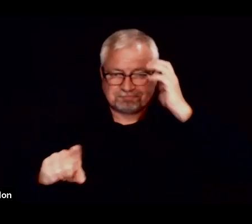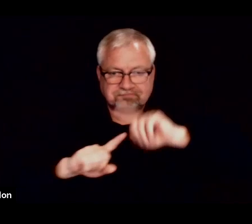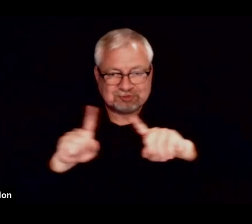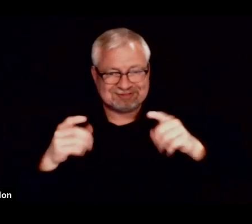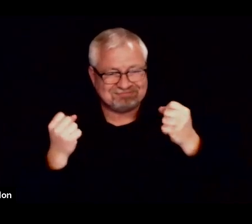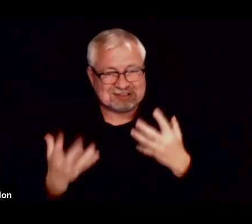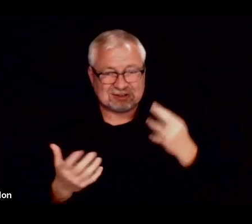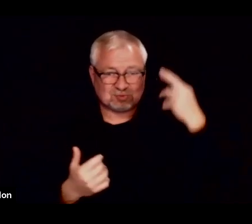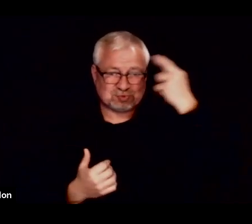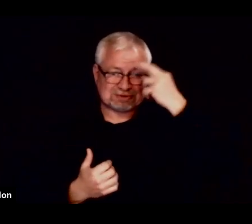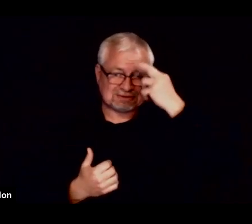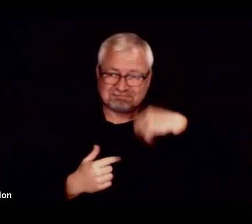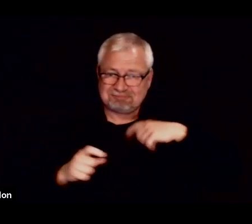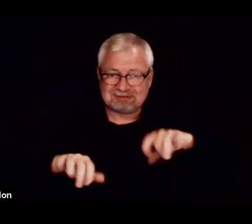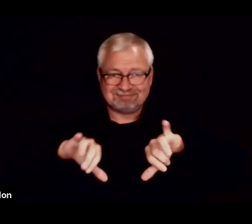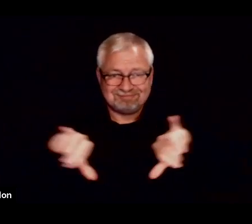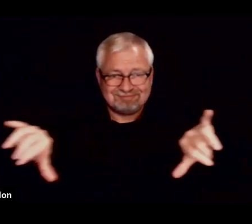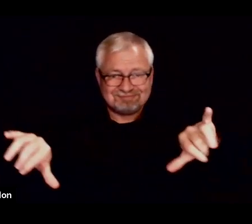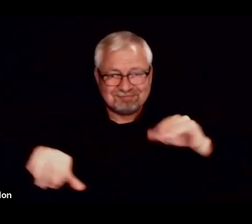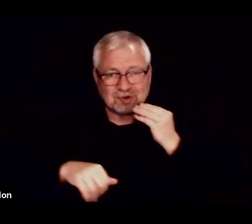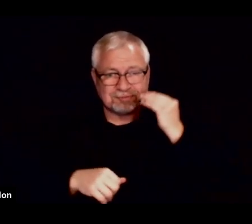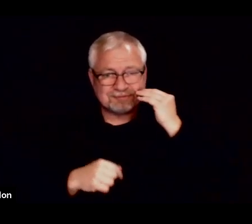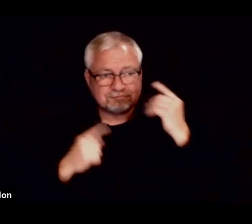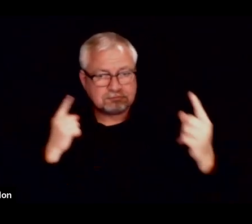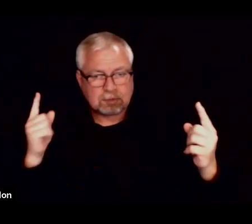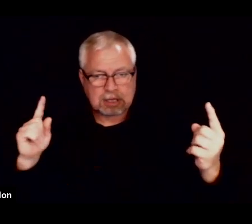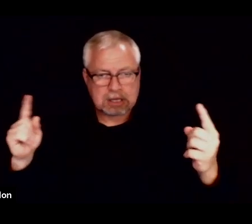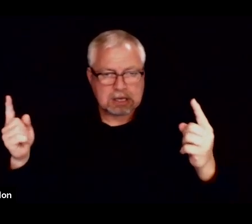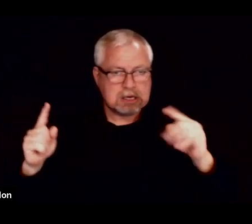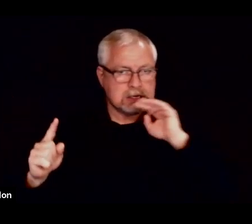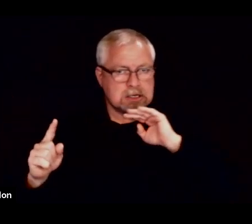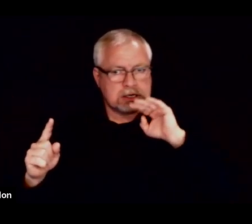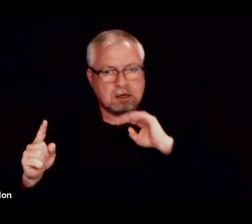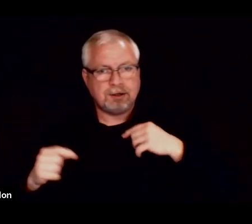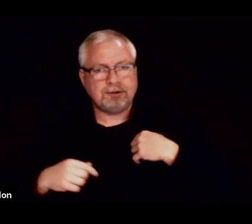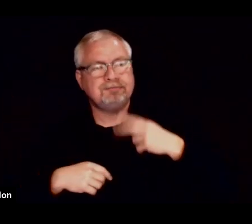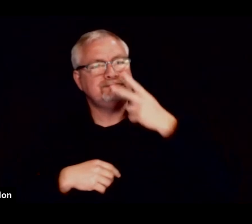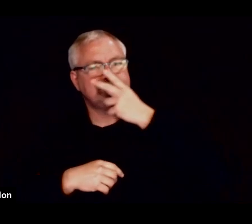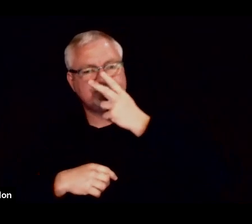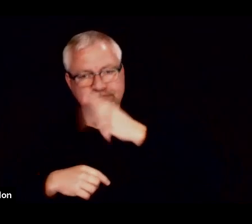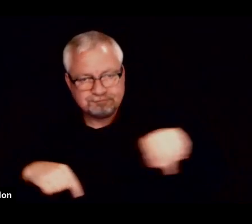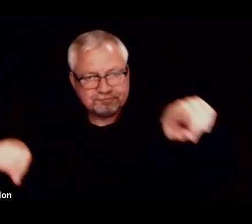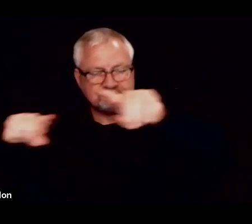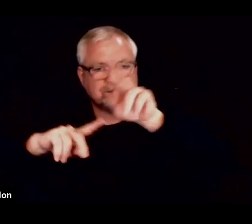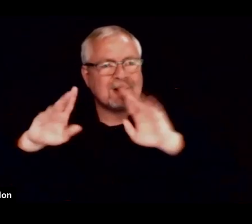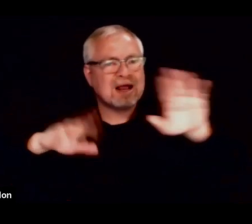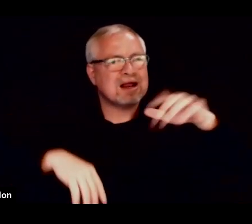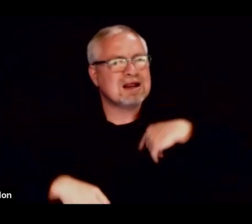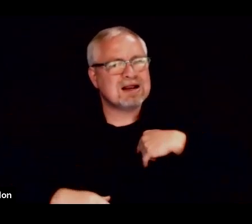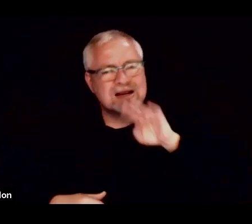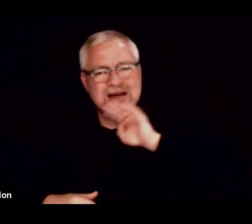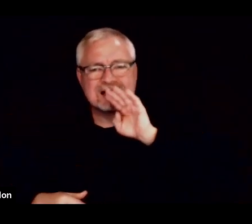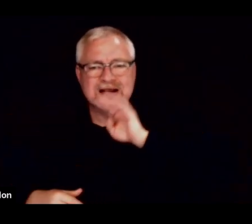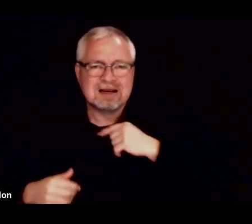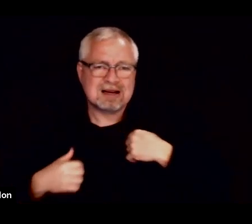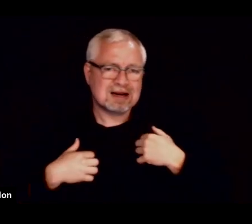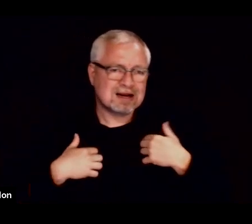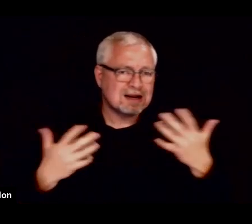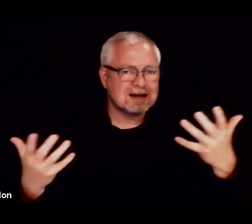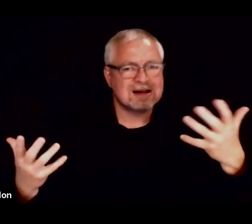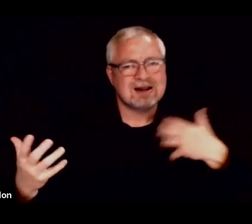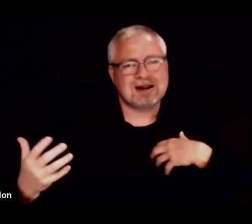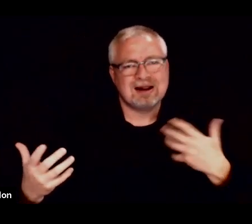hearing the frustration of people who feel as though our guidance is overreacting and